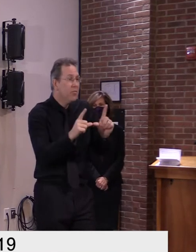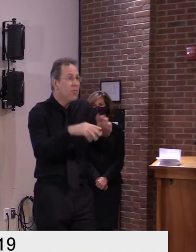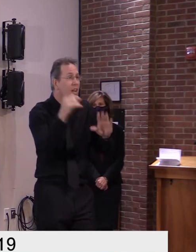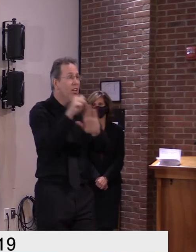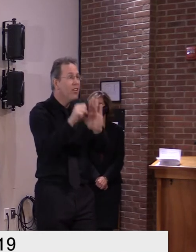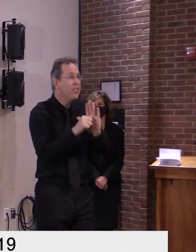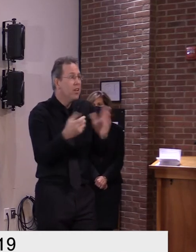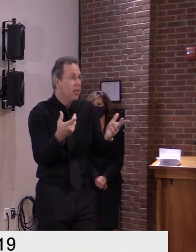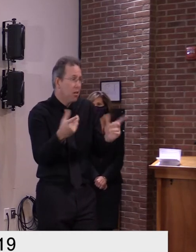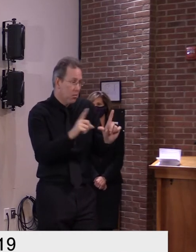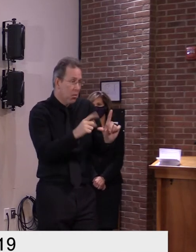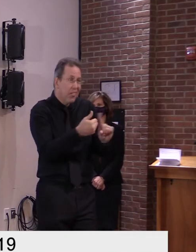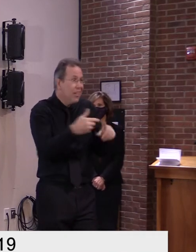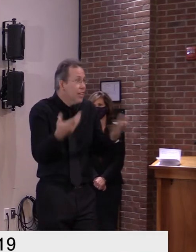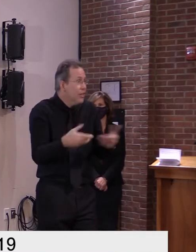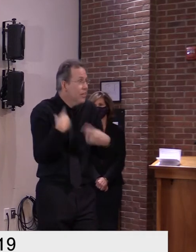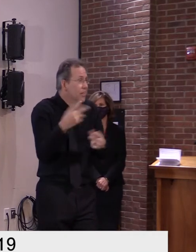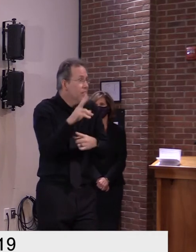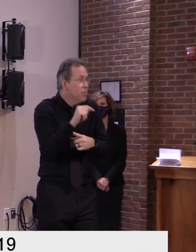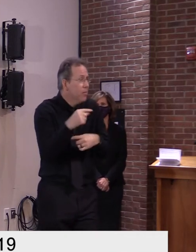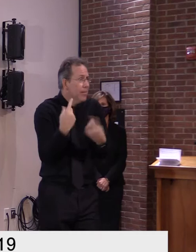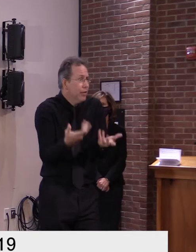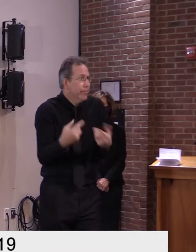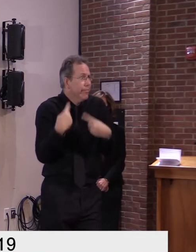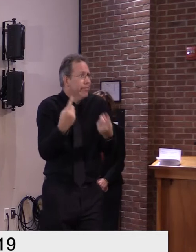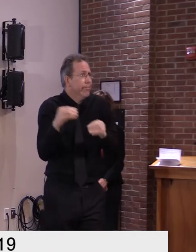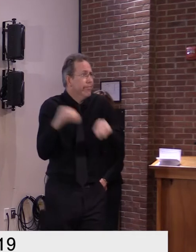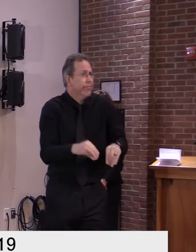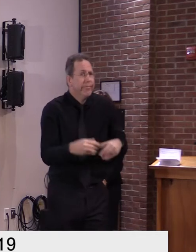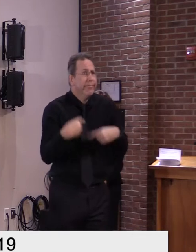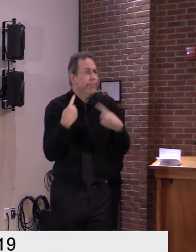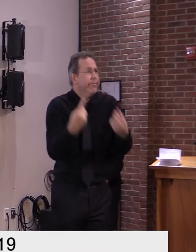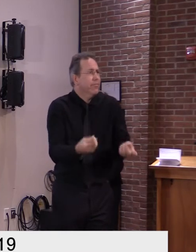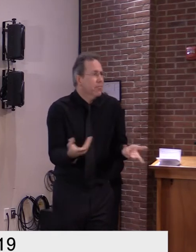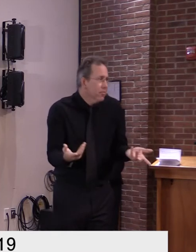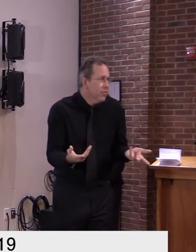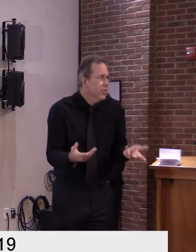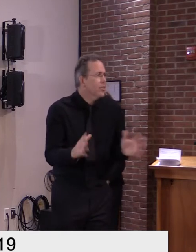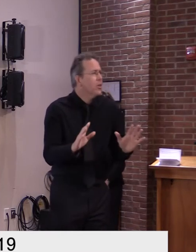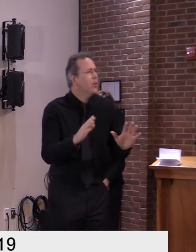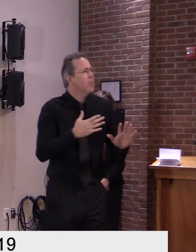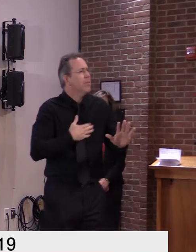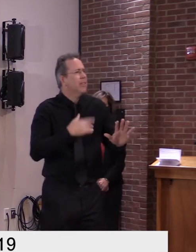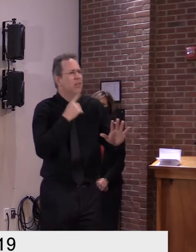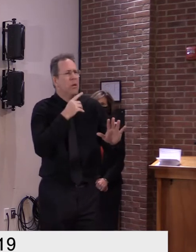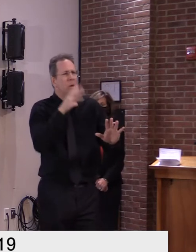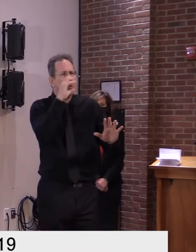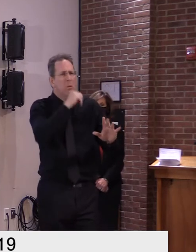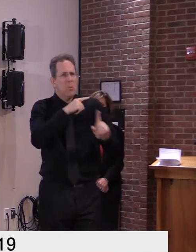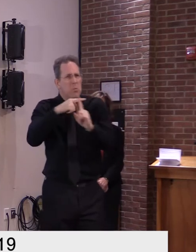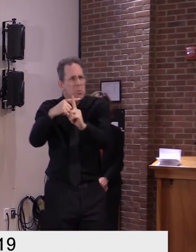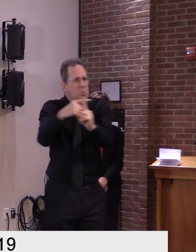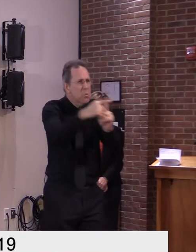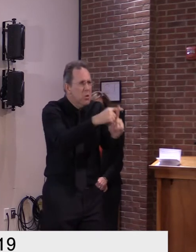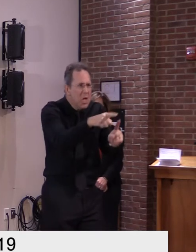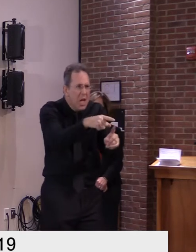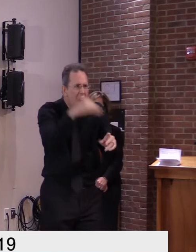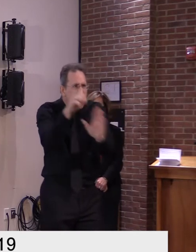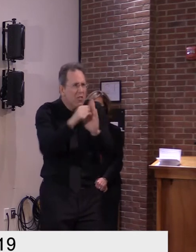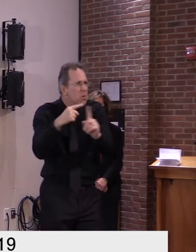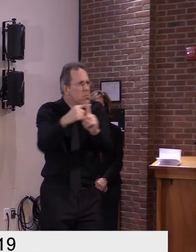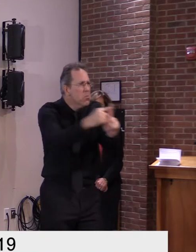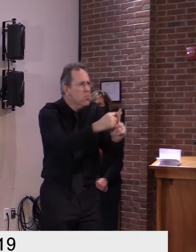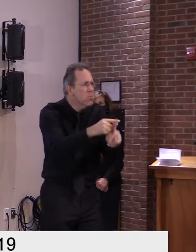be here. So I guess let's just all take a deep breath. Let's be cautious. Let's be careful. Let's make sure that we wear a